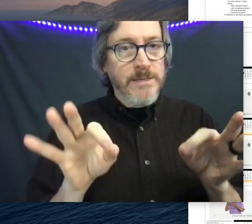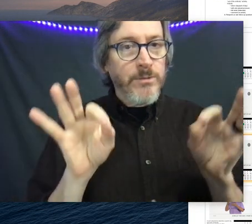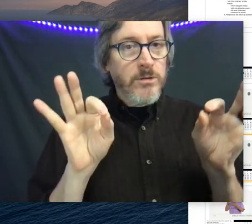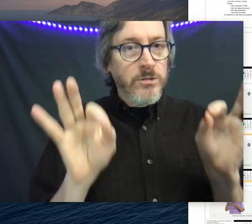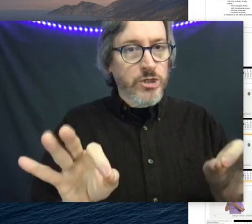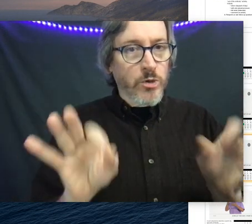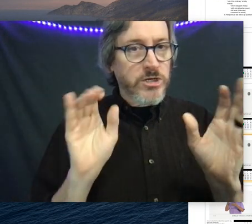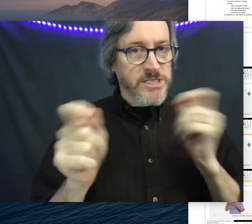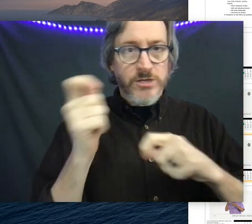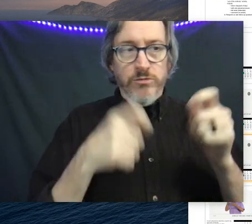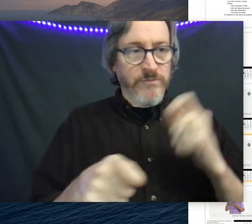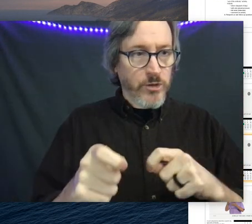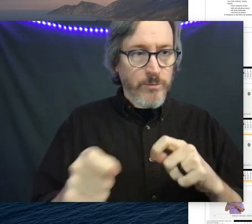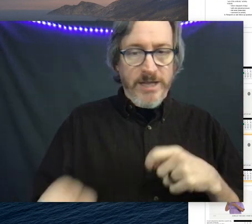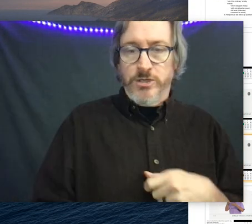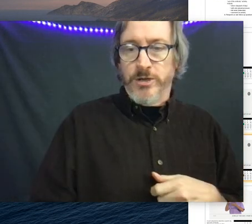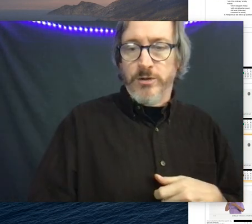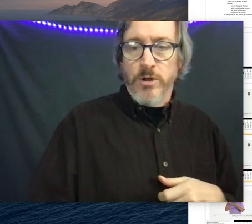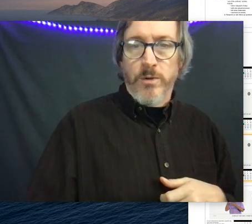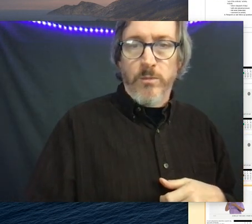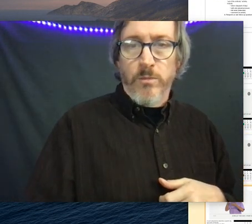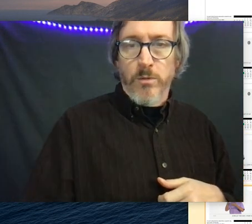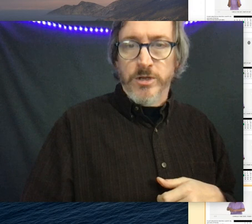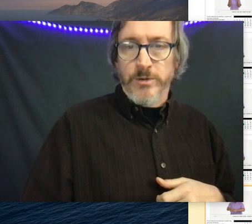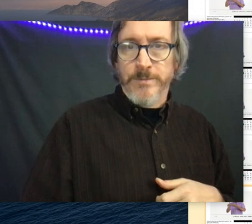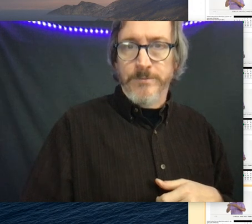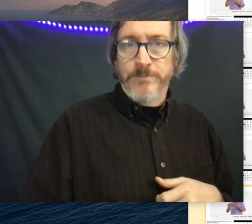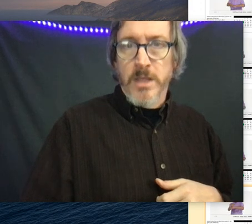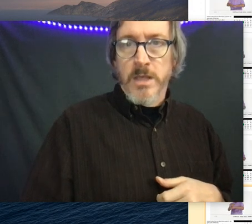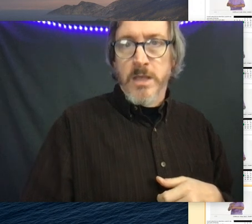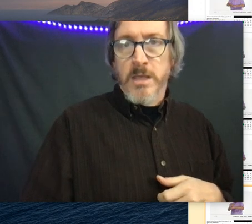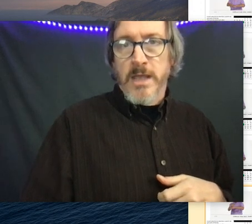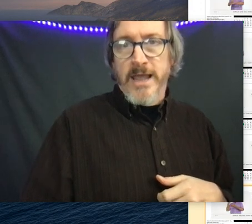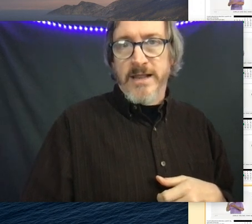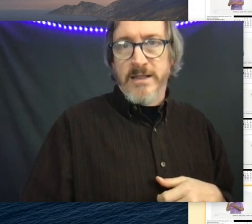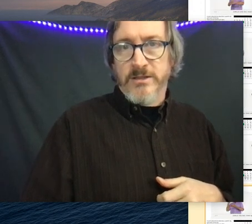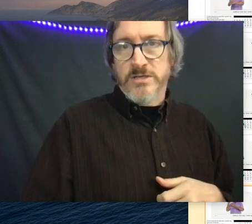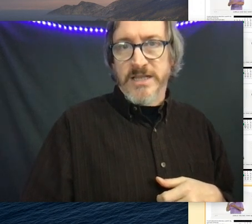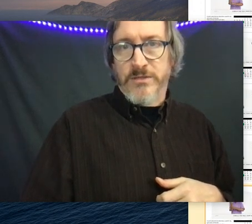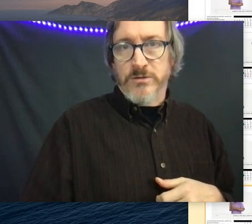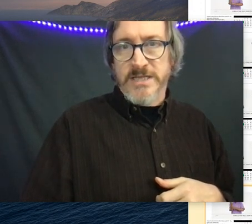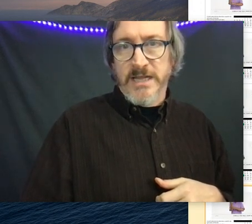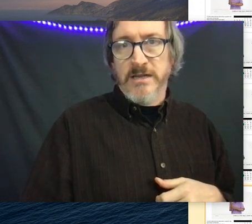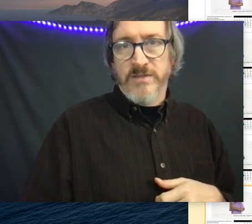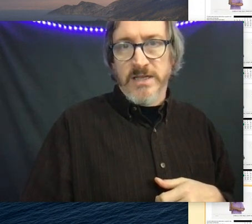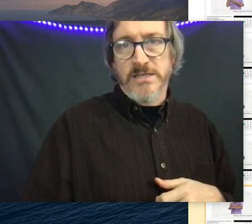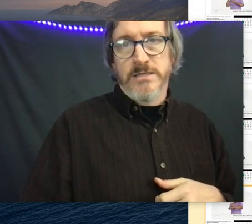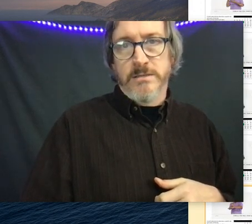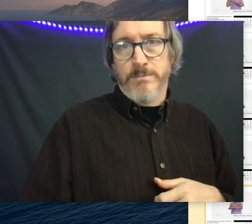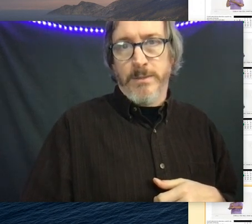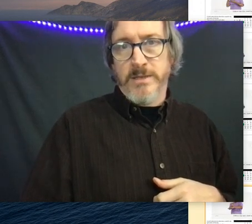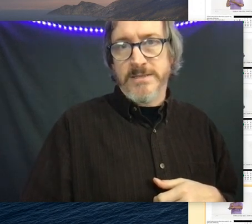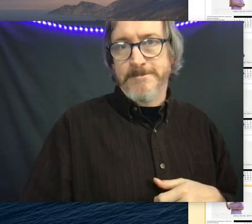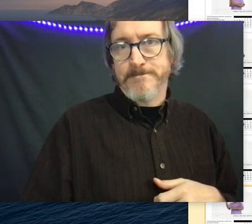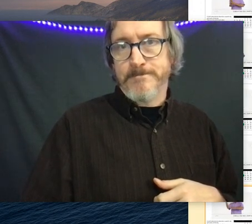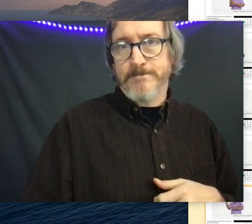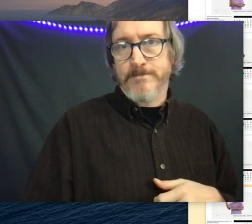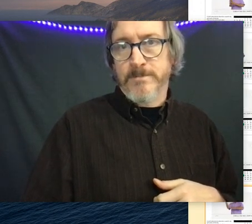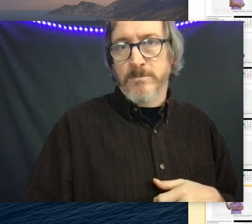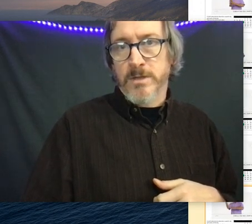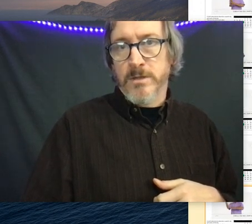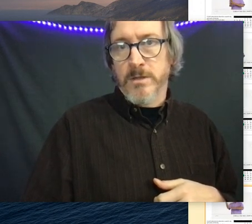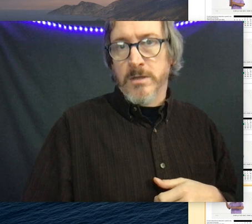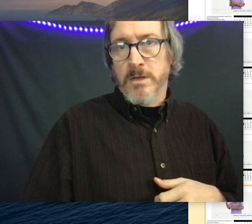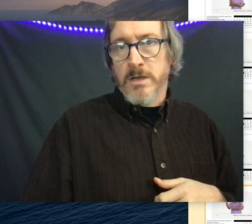really simple, short, just to review, make sure you know what we're doing. And I think there's like 13 of these puppies.